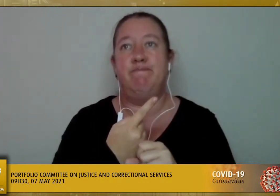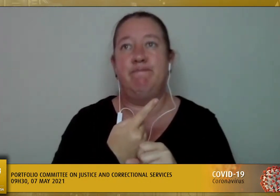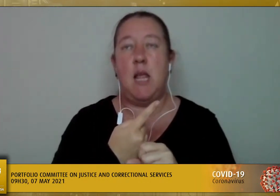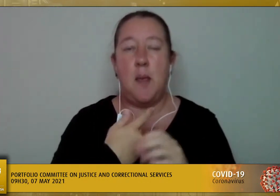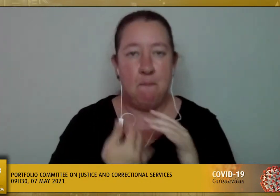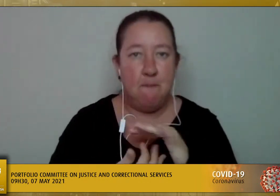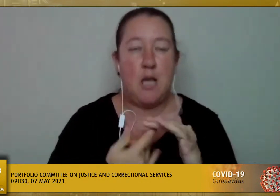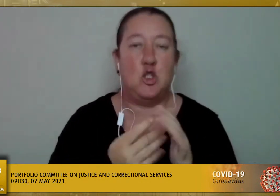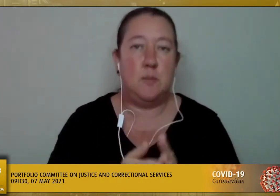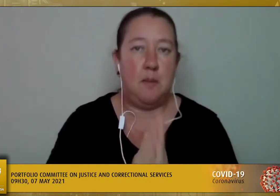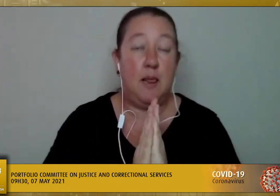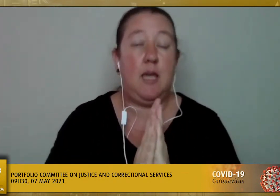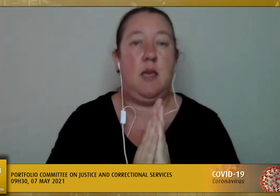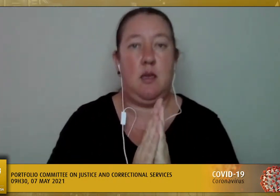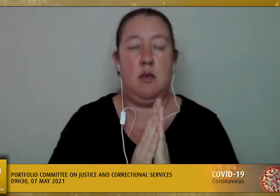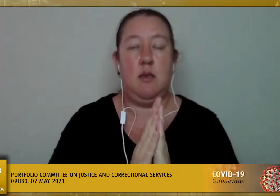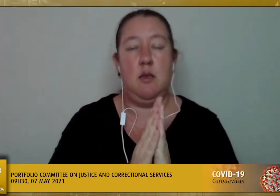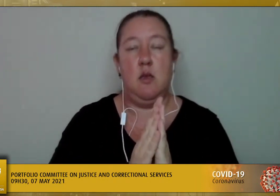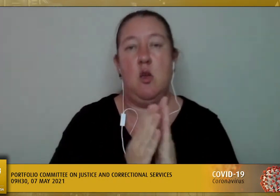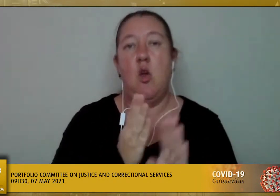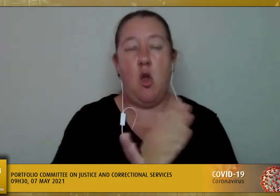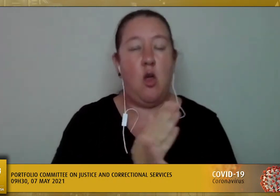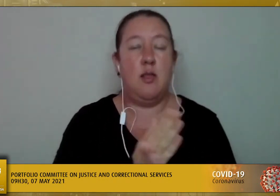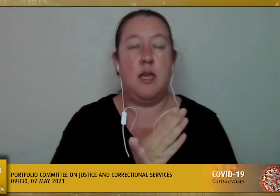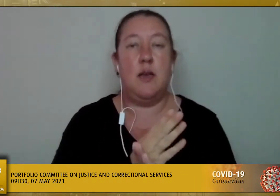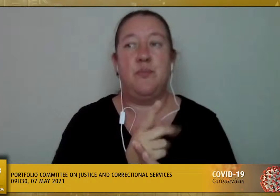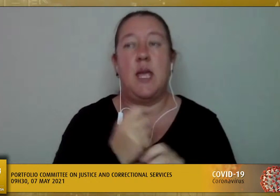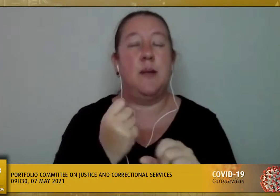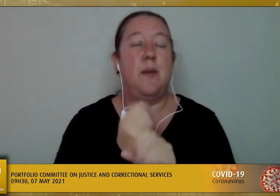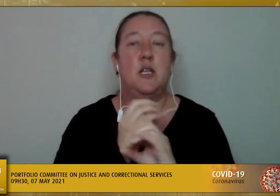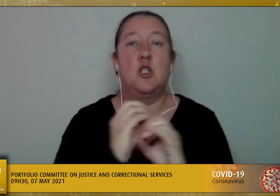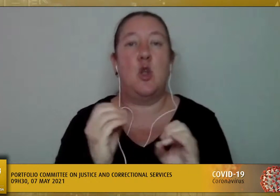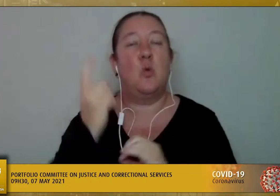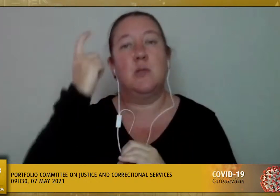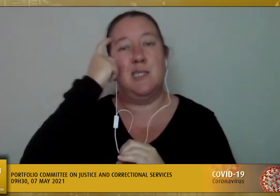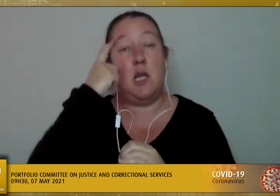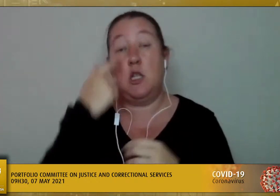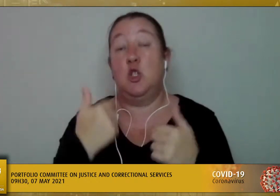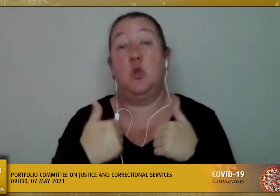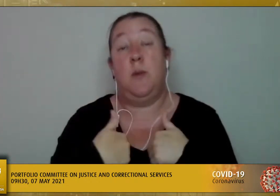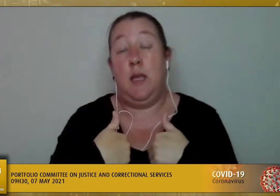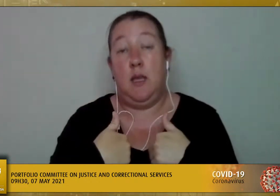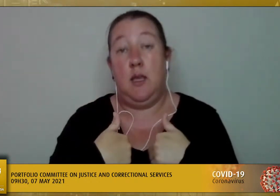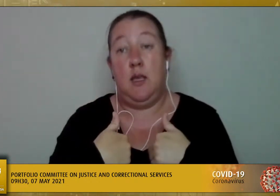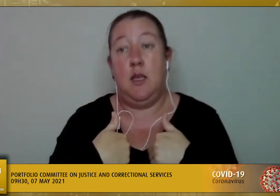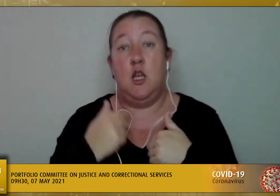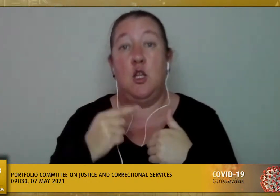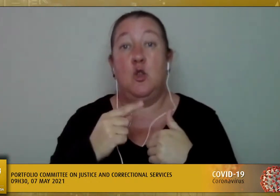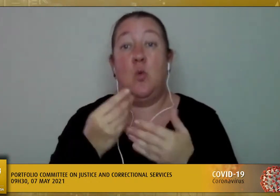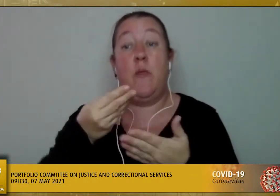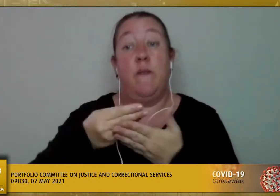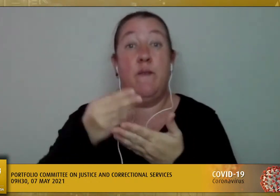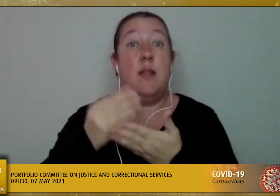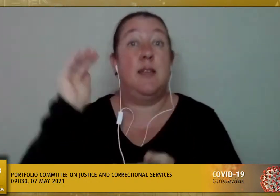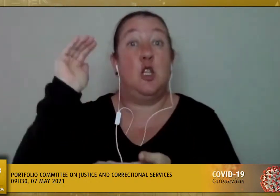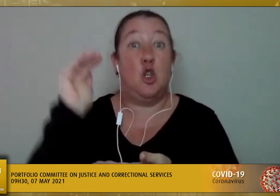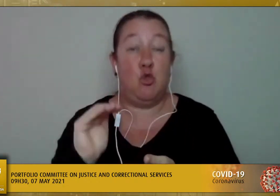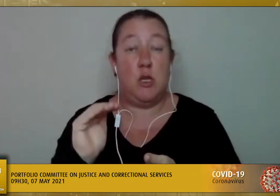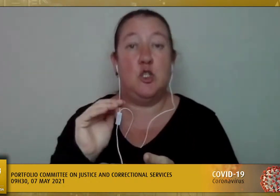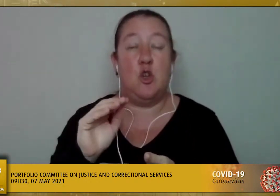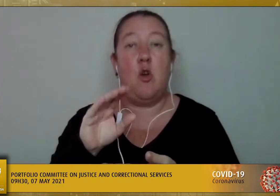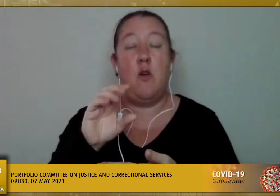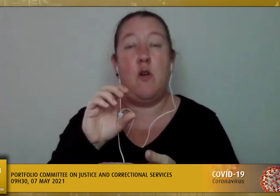earlier that it makes no sense to me to decrease the funding of